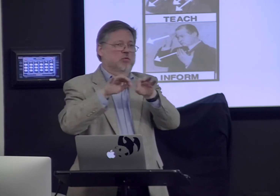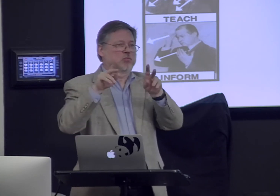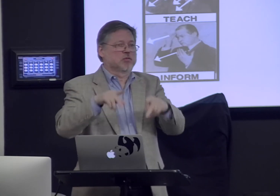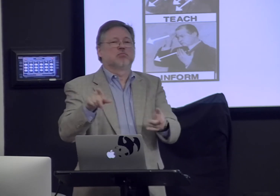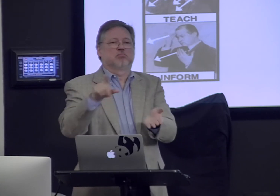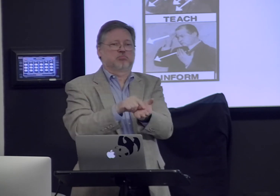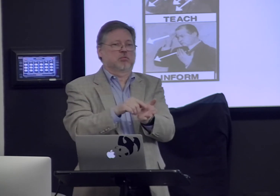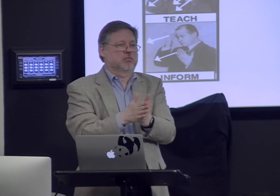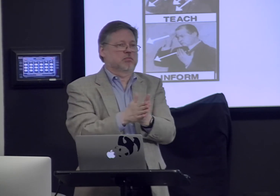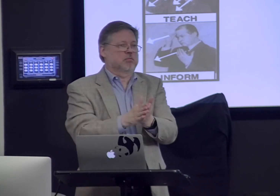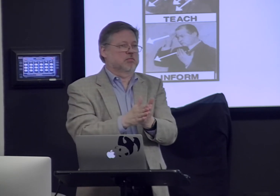there